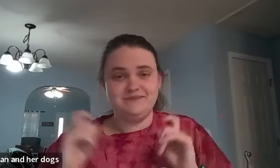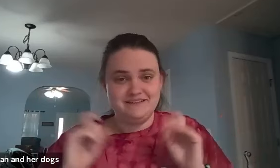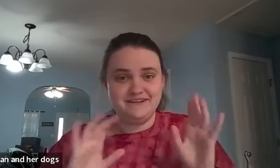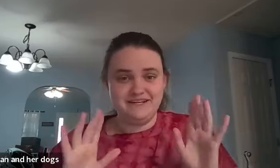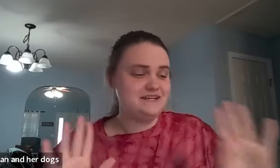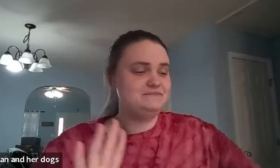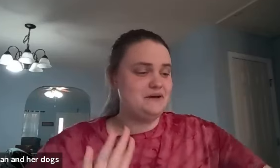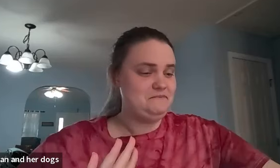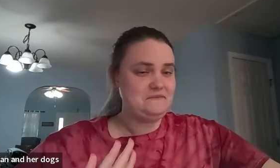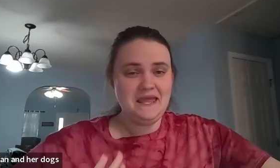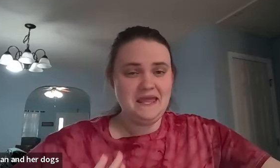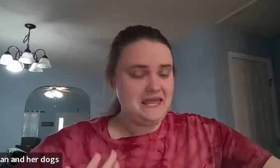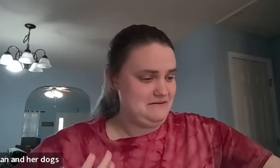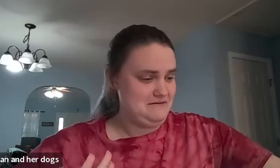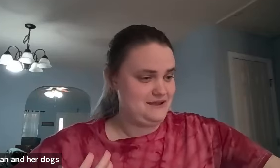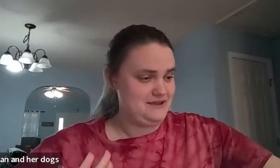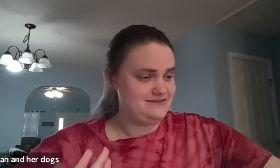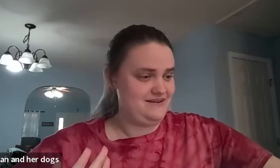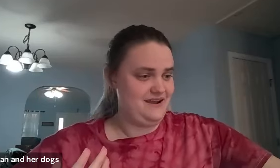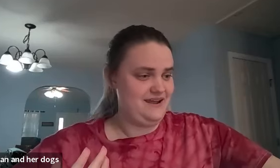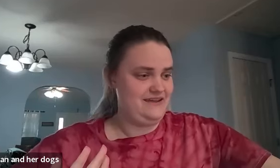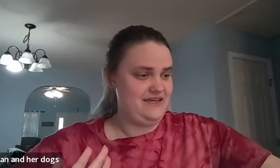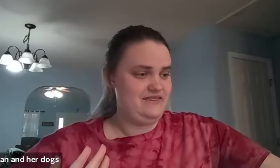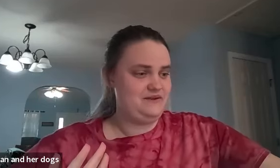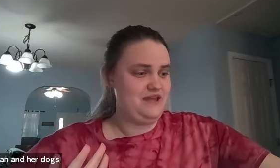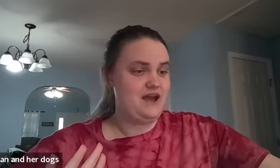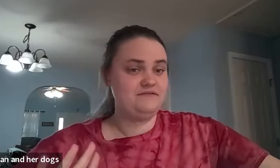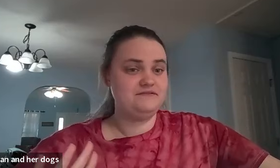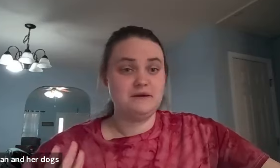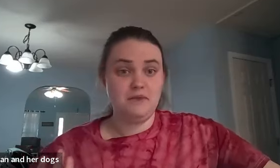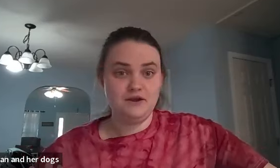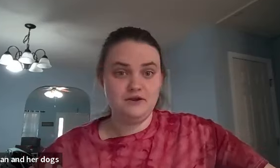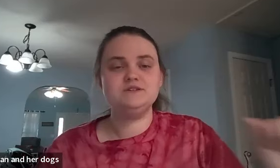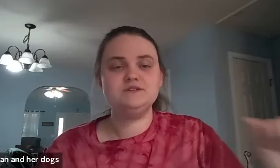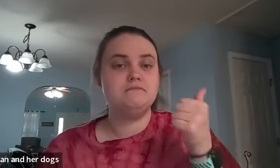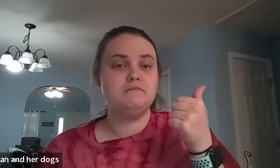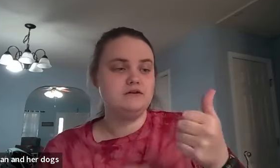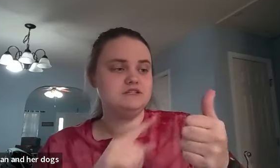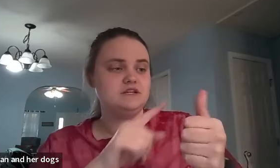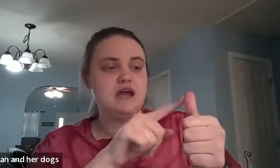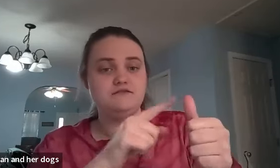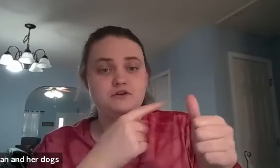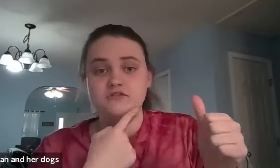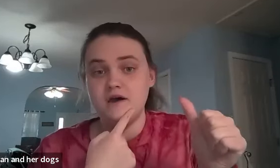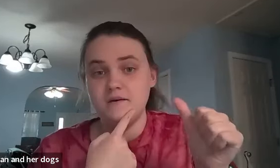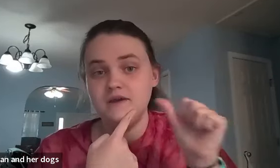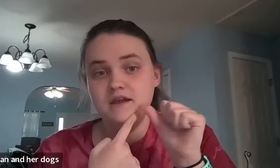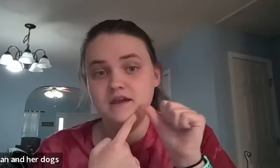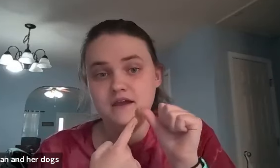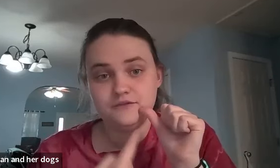made a funny face. But anyways, all right. Then we have tomorrow. So tomorrow is going to have your thumb at the corner